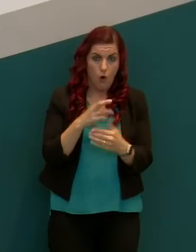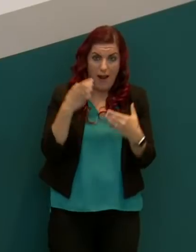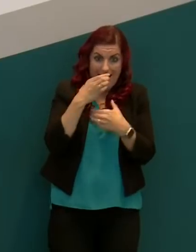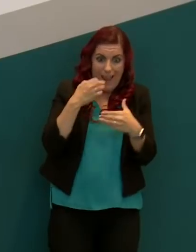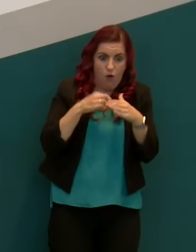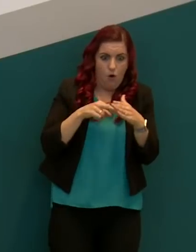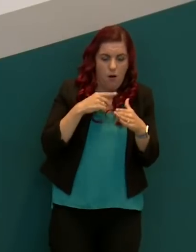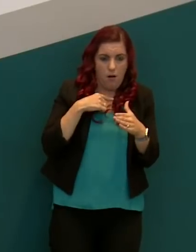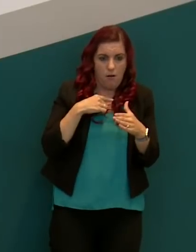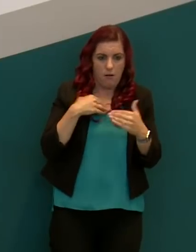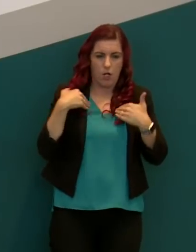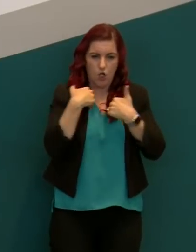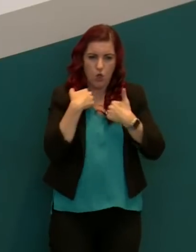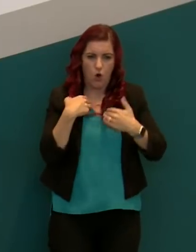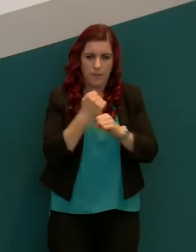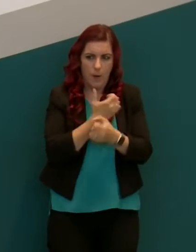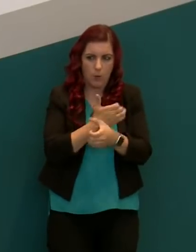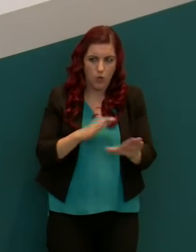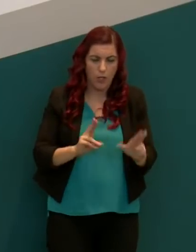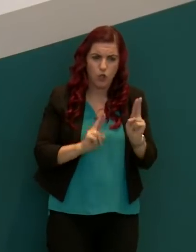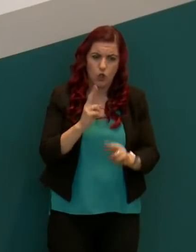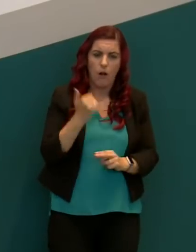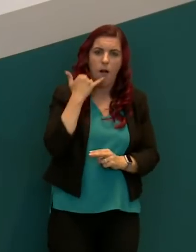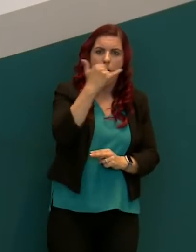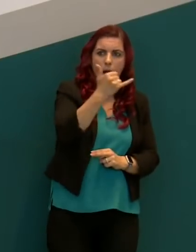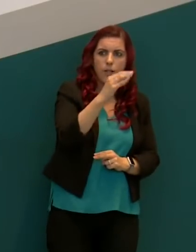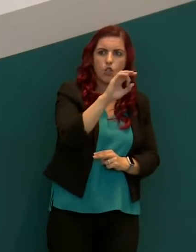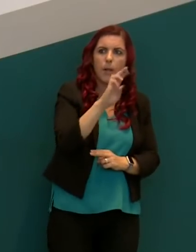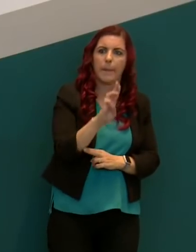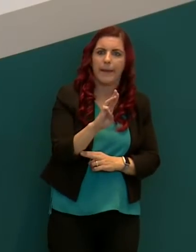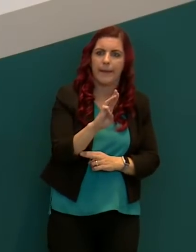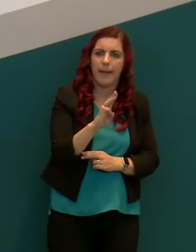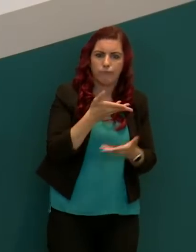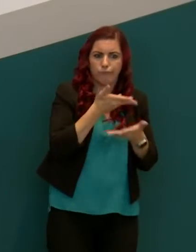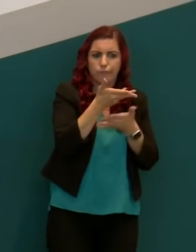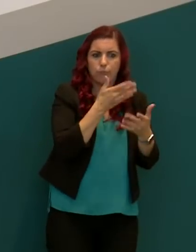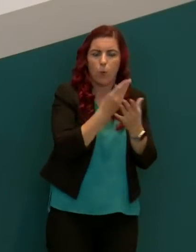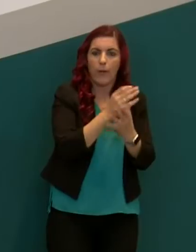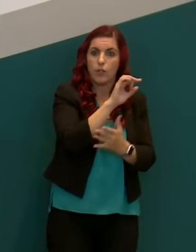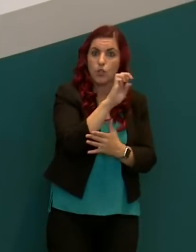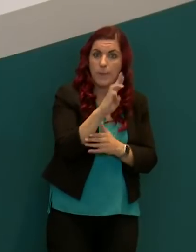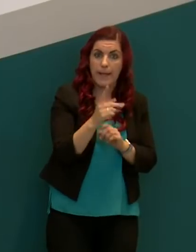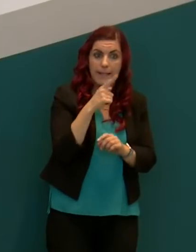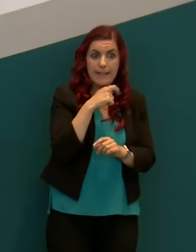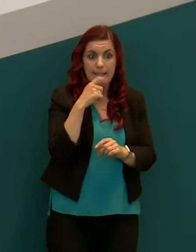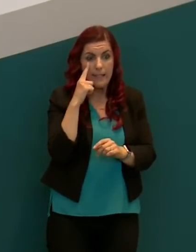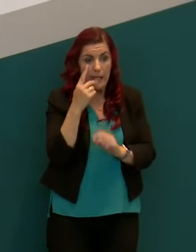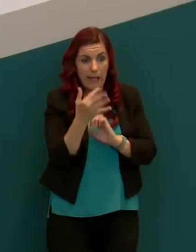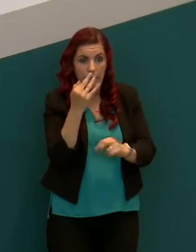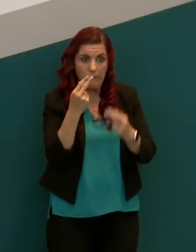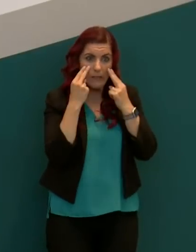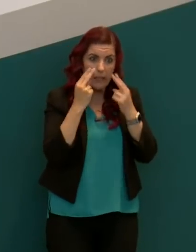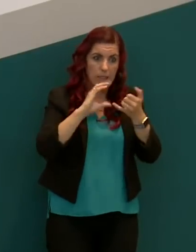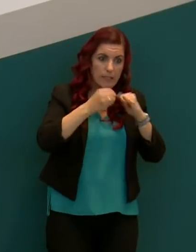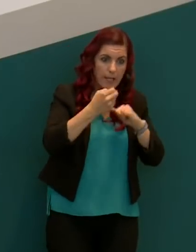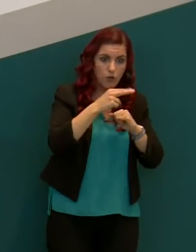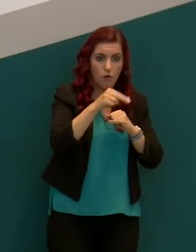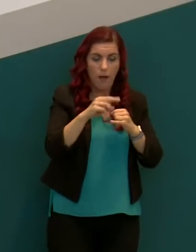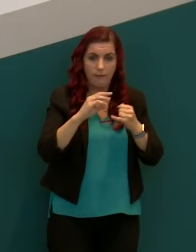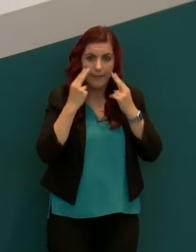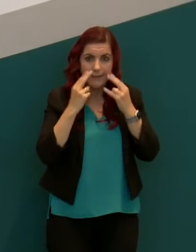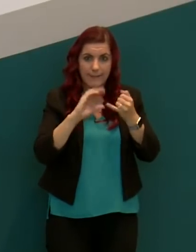have concerns, in the first instance they should call their GP and have a discussion about whether or not a test is needed or